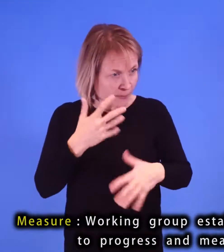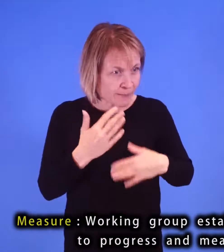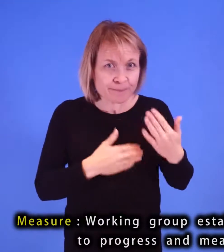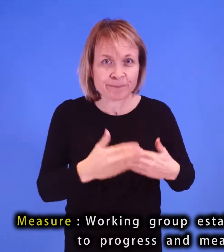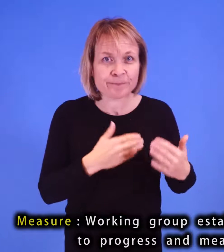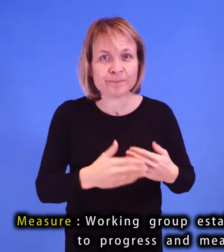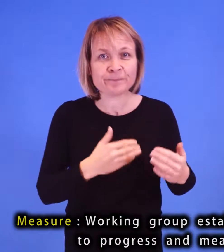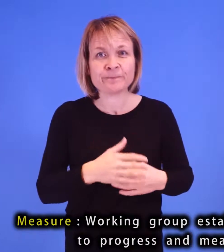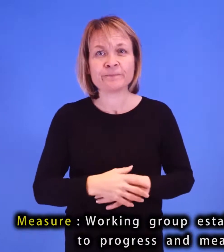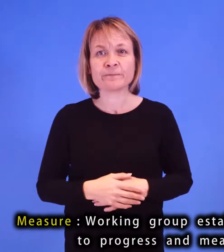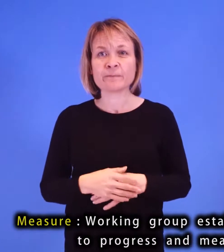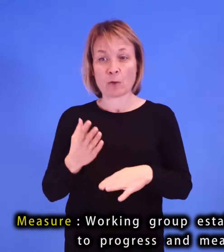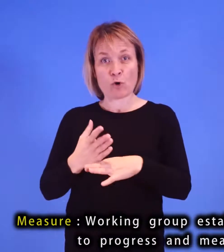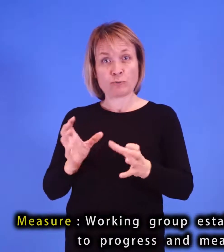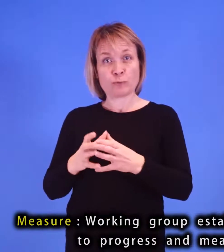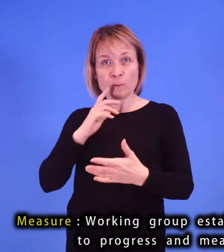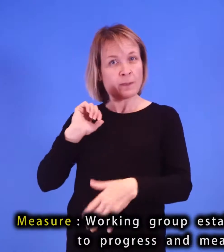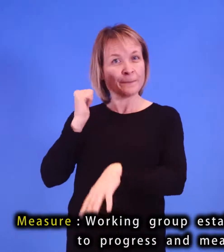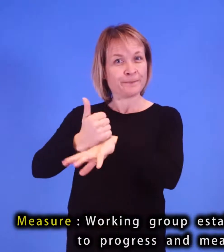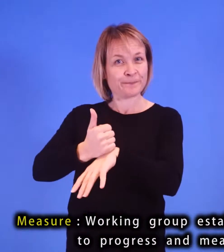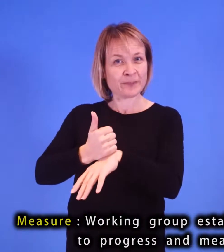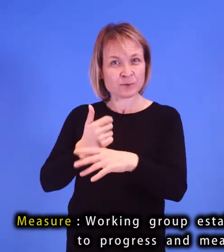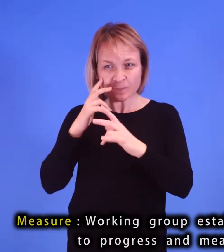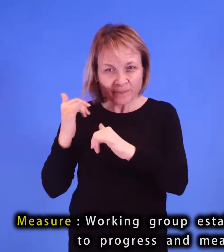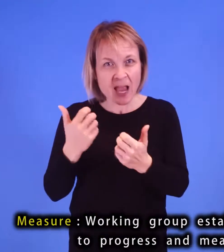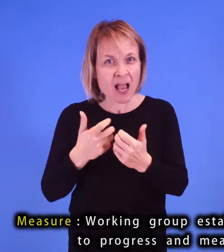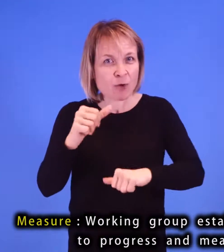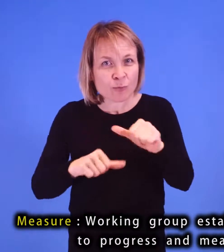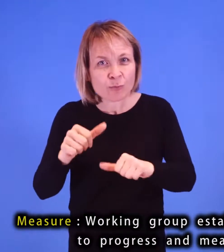Measure. Working group established to progress and measure.